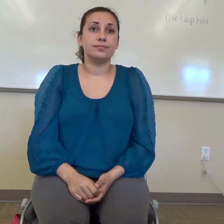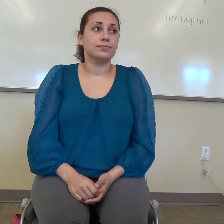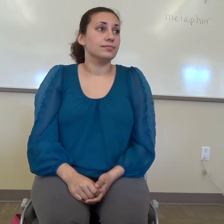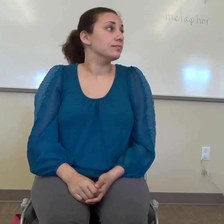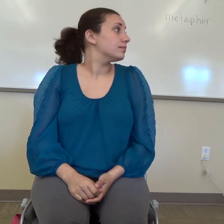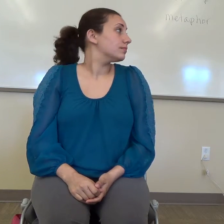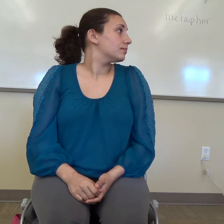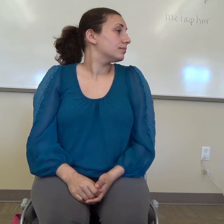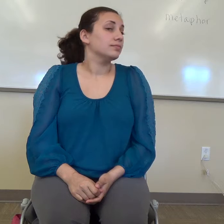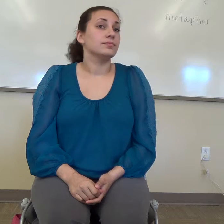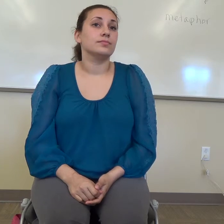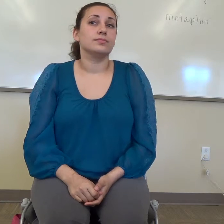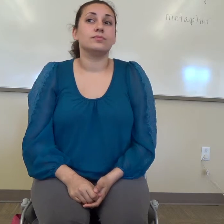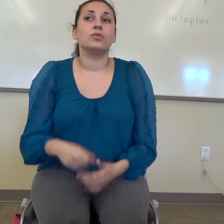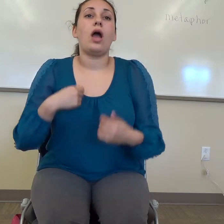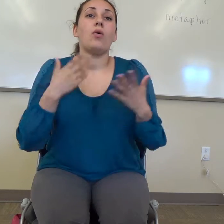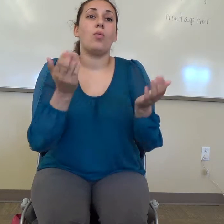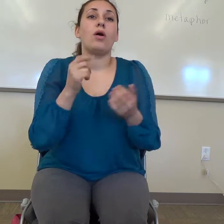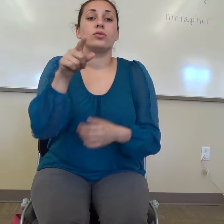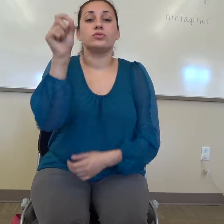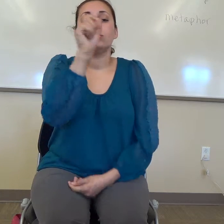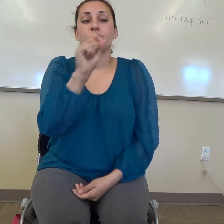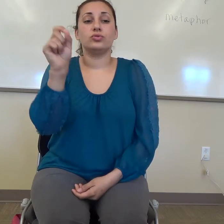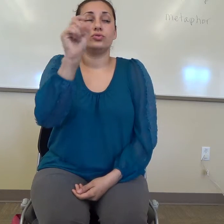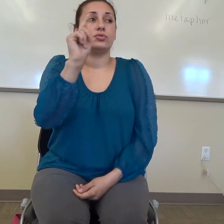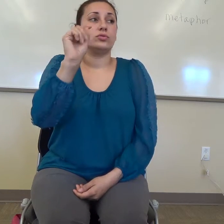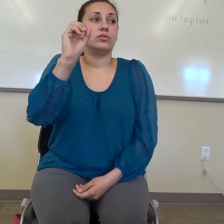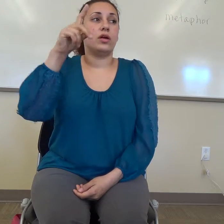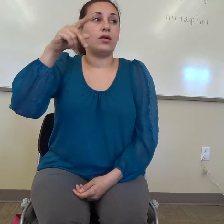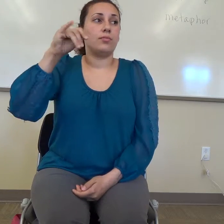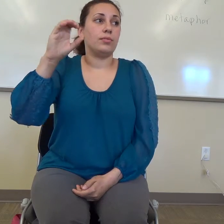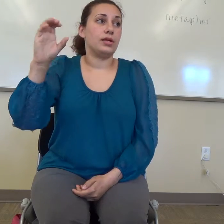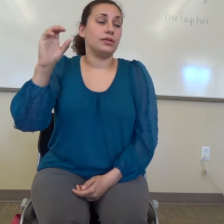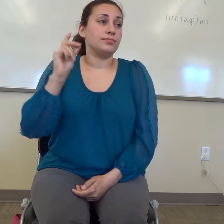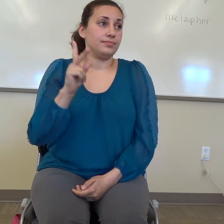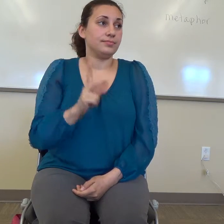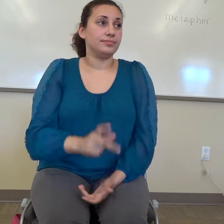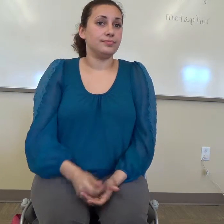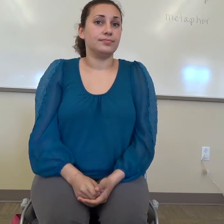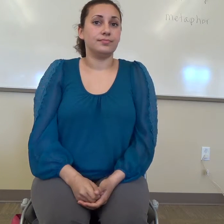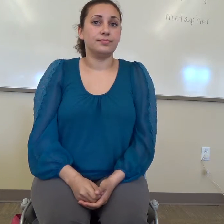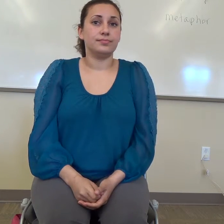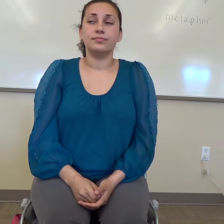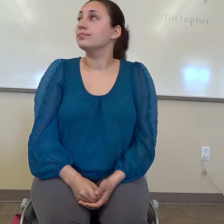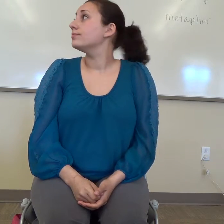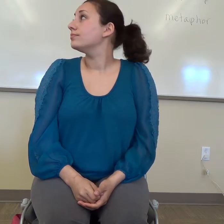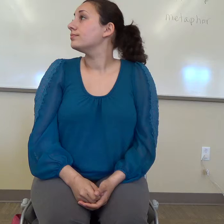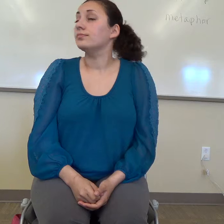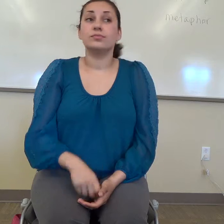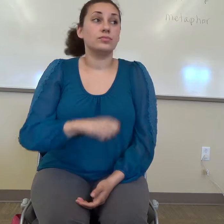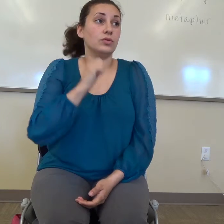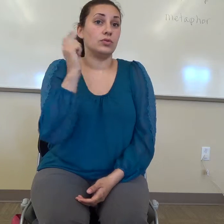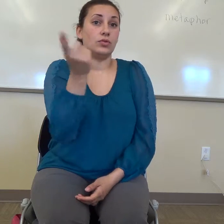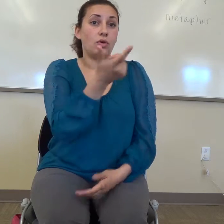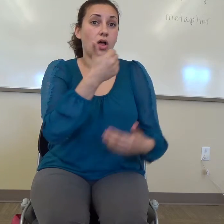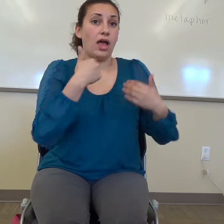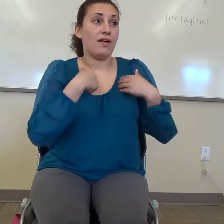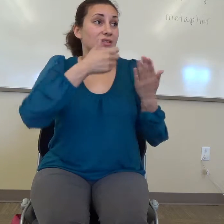yourself. Does that make sense? Here's a good clue for this. Because you all have staplers,